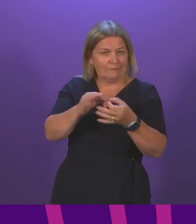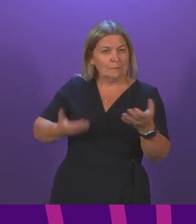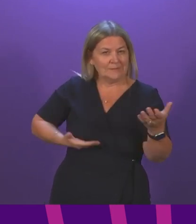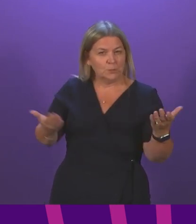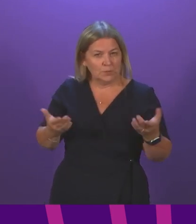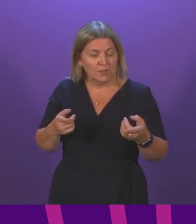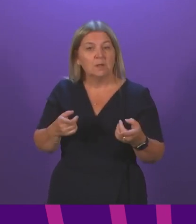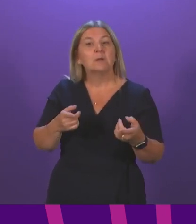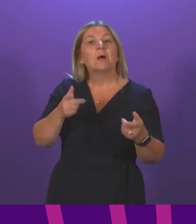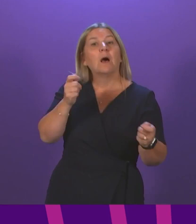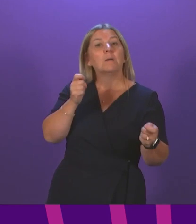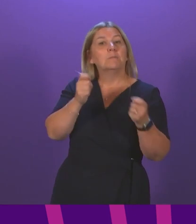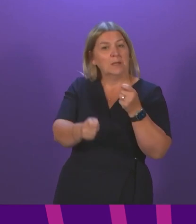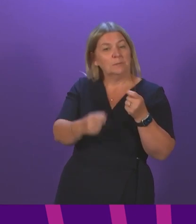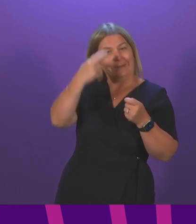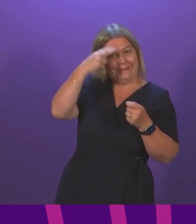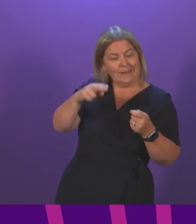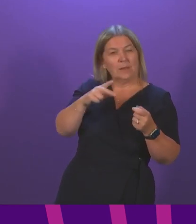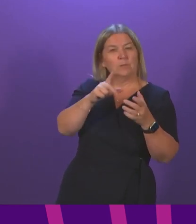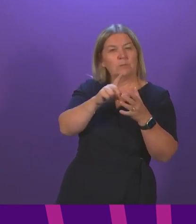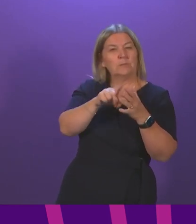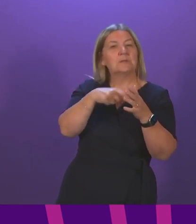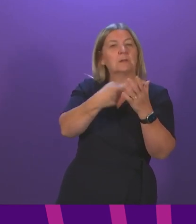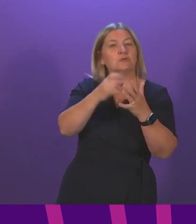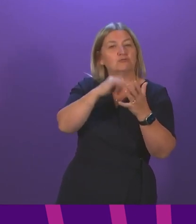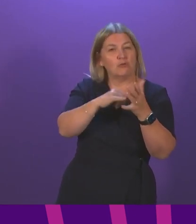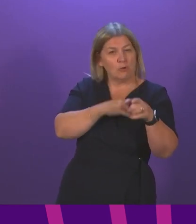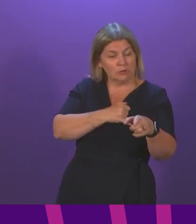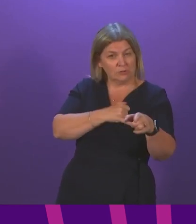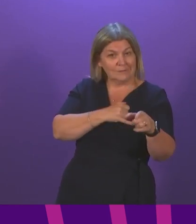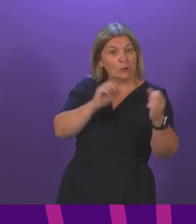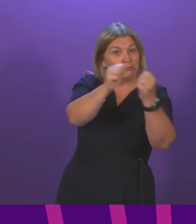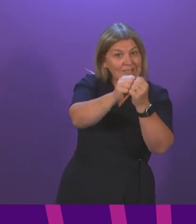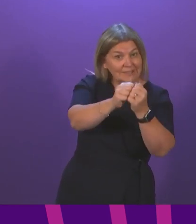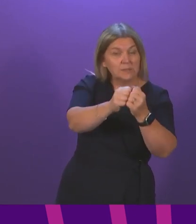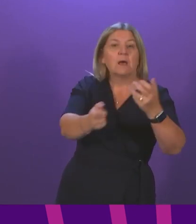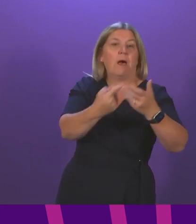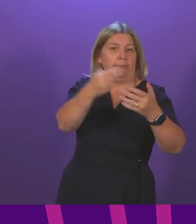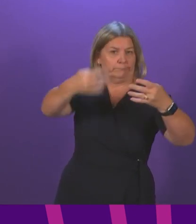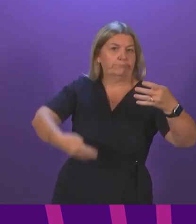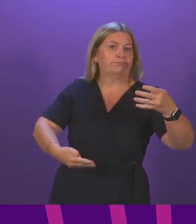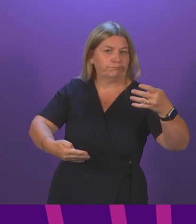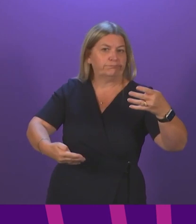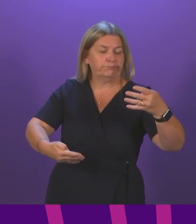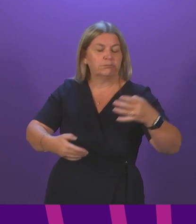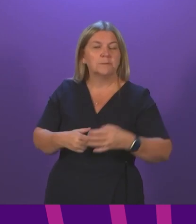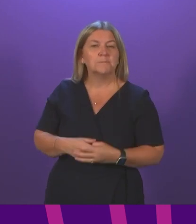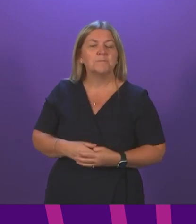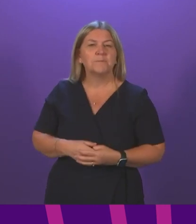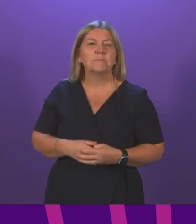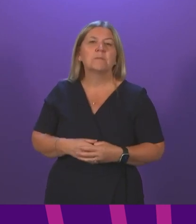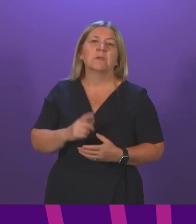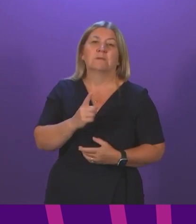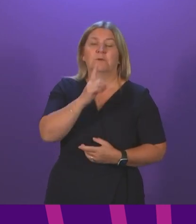the amendment in the name of Douglas Ross is agreed, then the other amendments will fall. So the first question is that